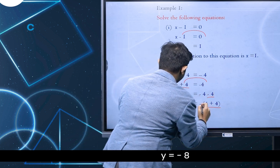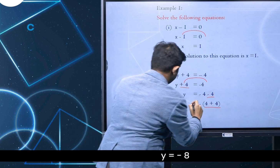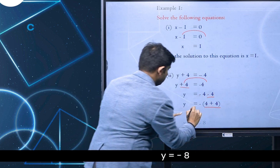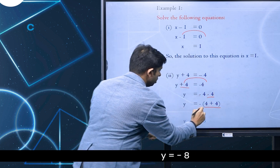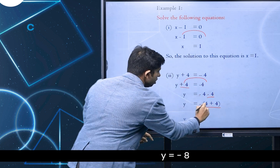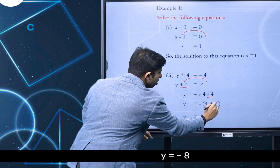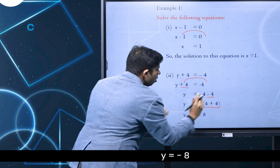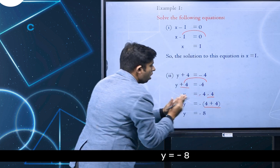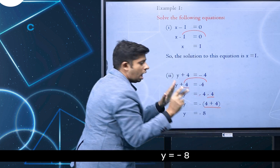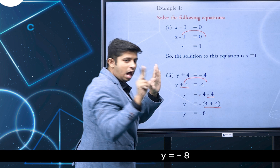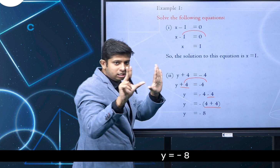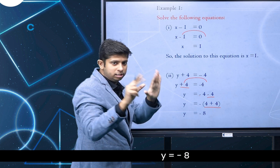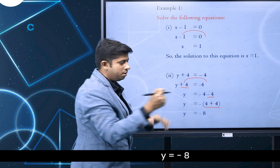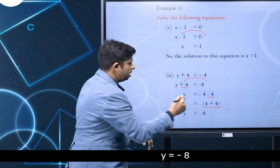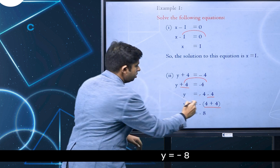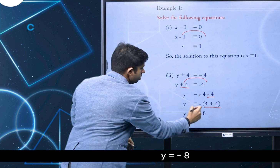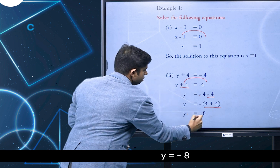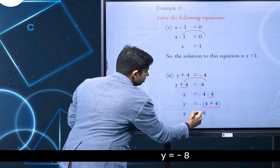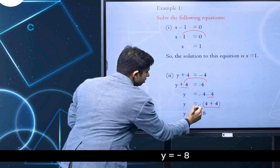y equals to minus 8.